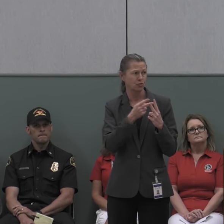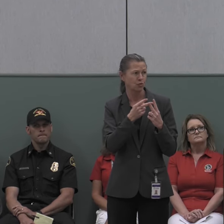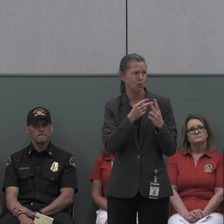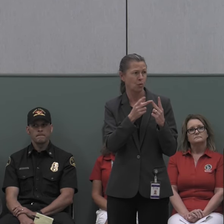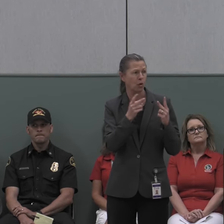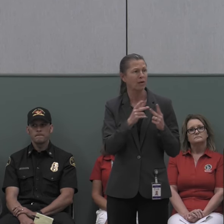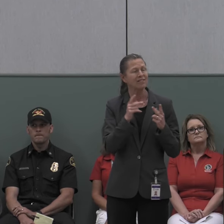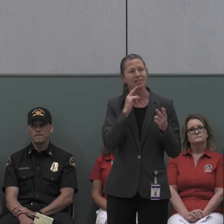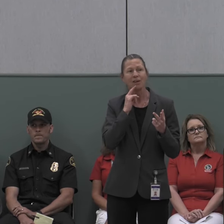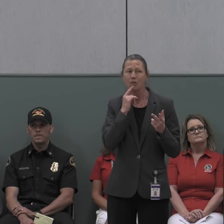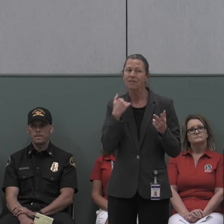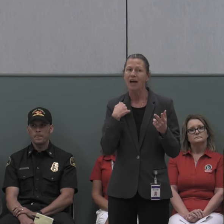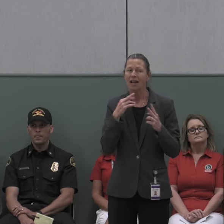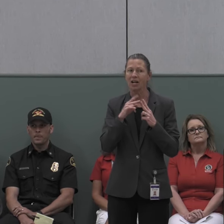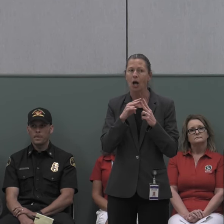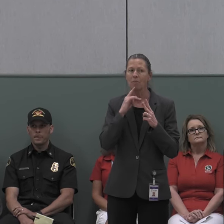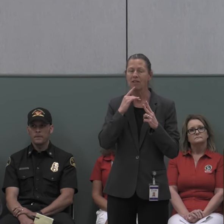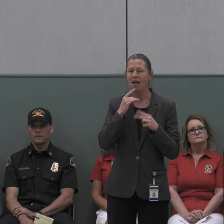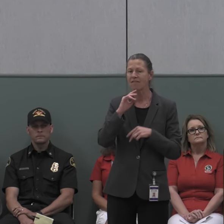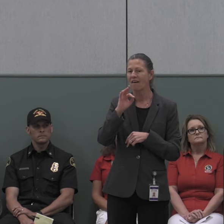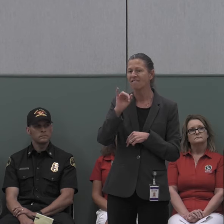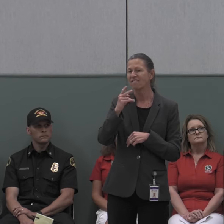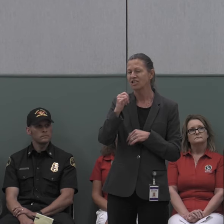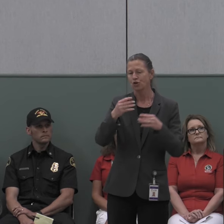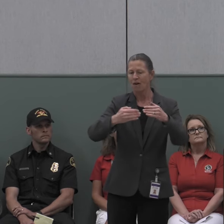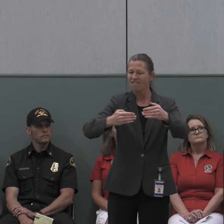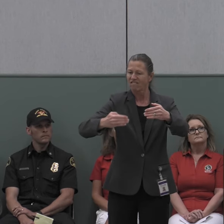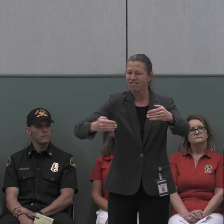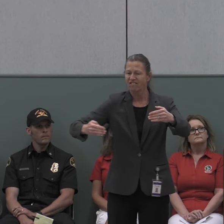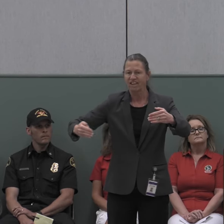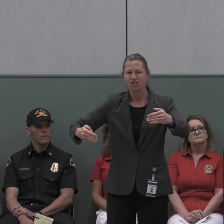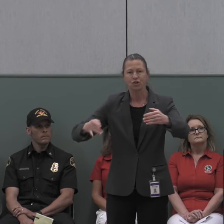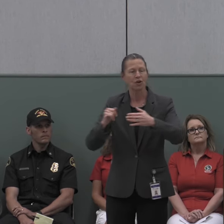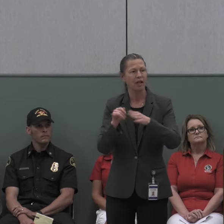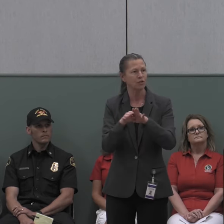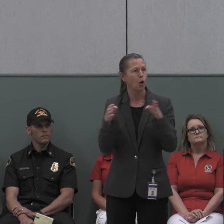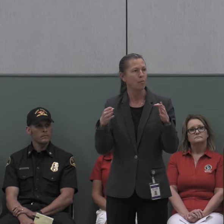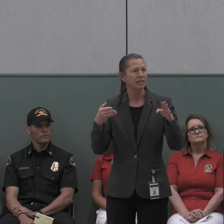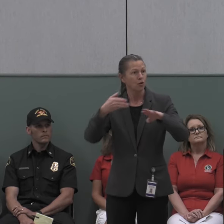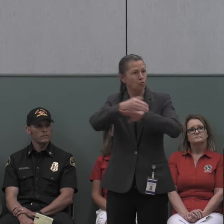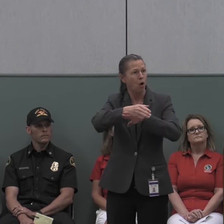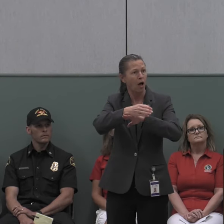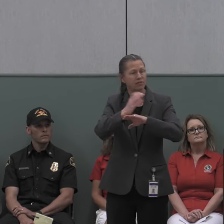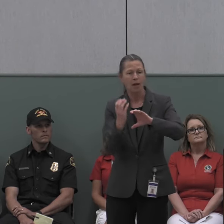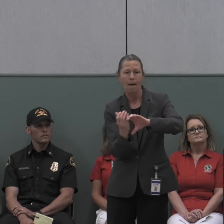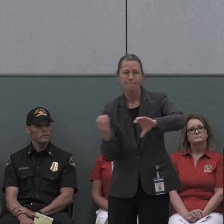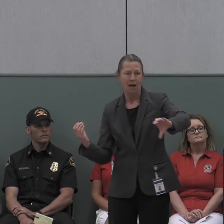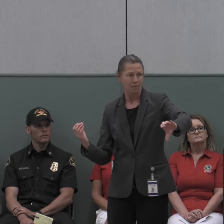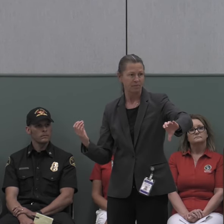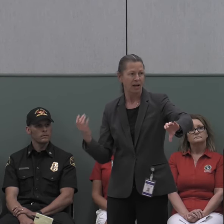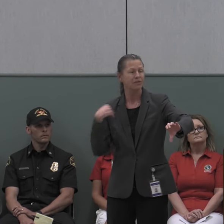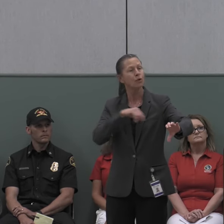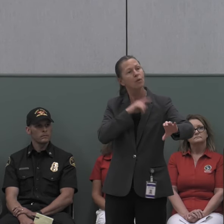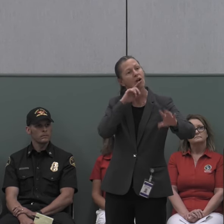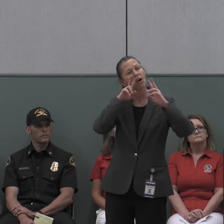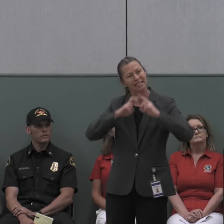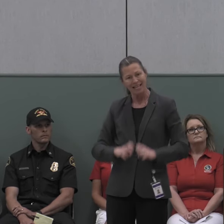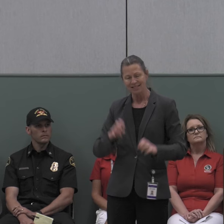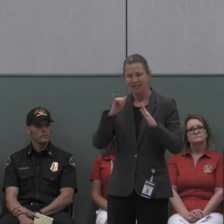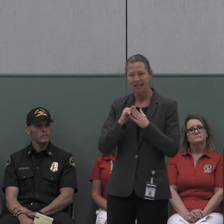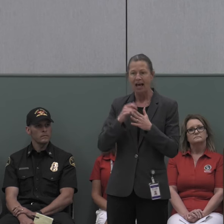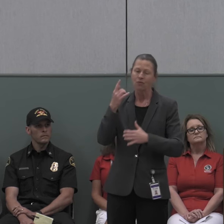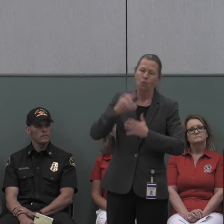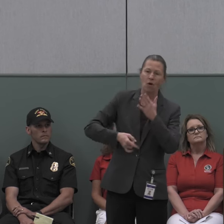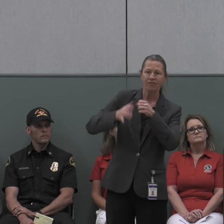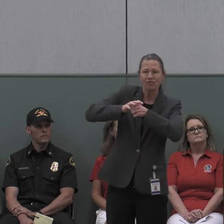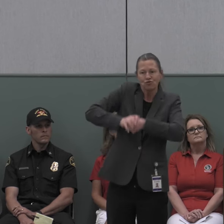opened up across the pipeline, and we are doing evaluations on what the stress factors are on those pipes. We currently